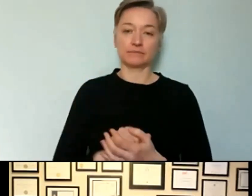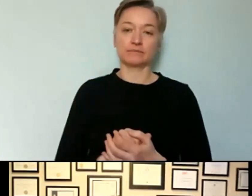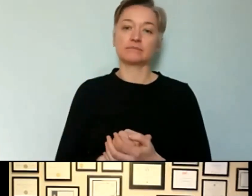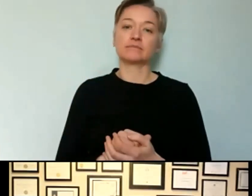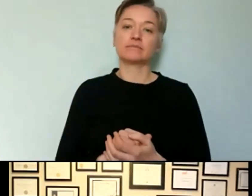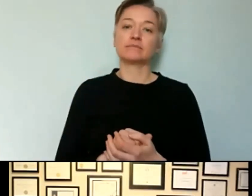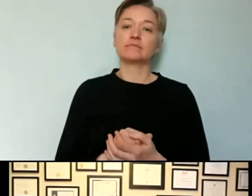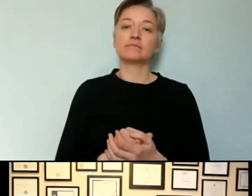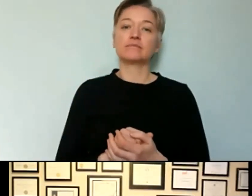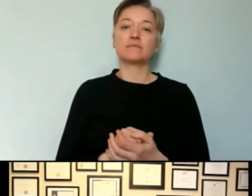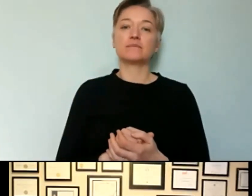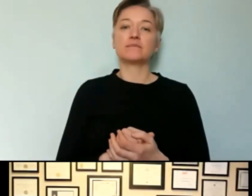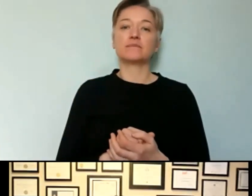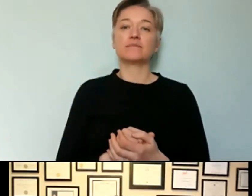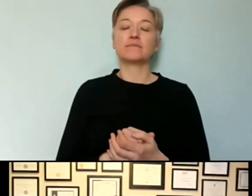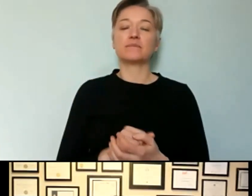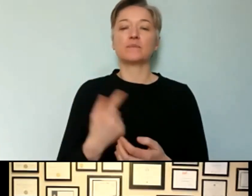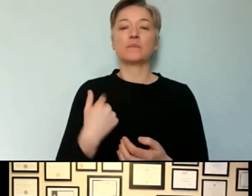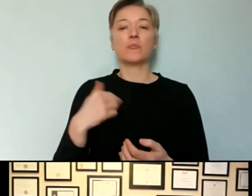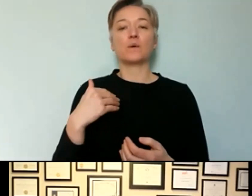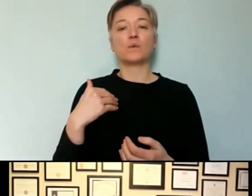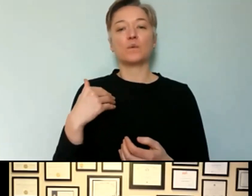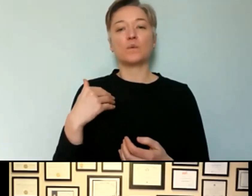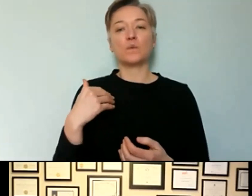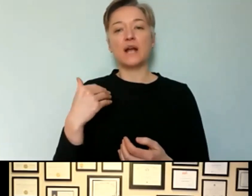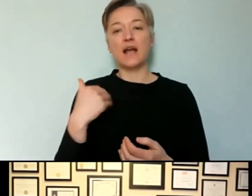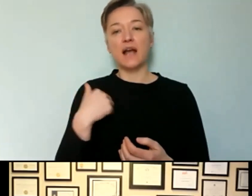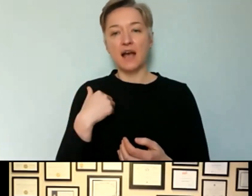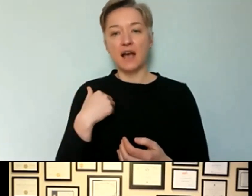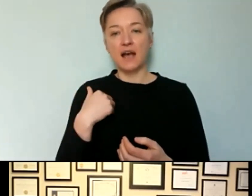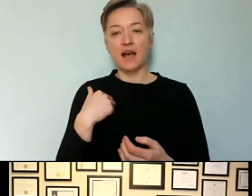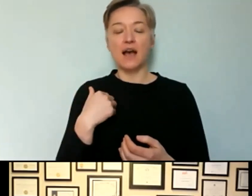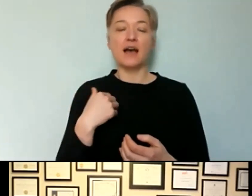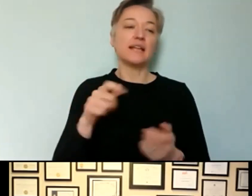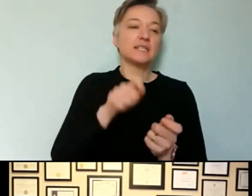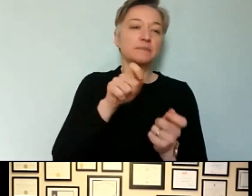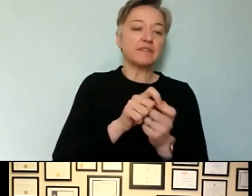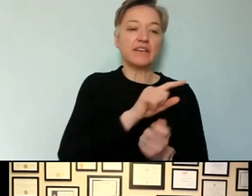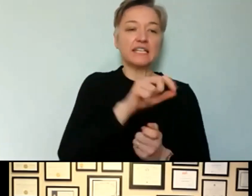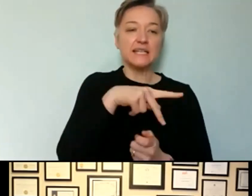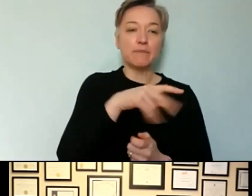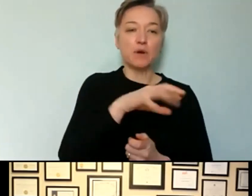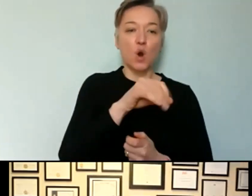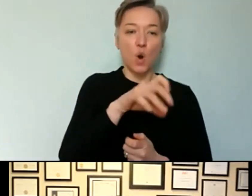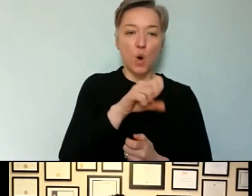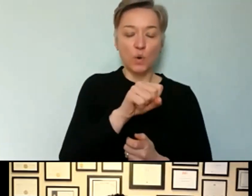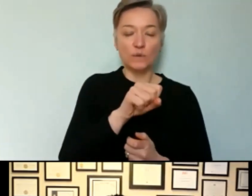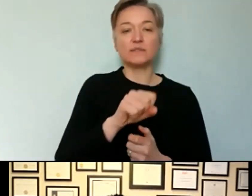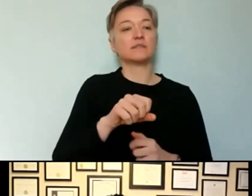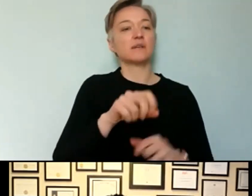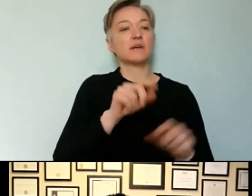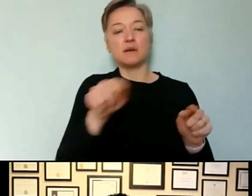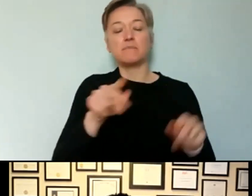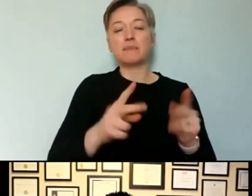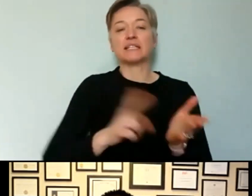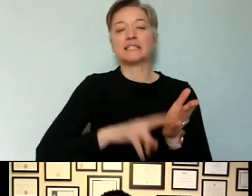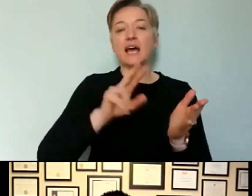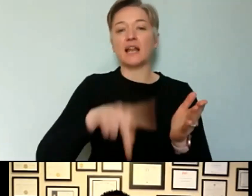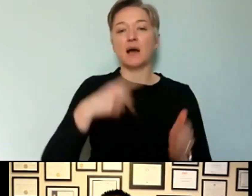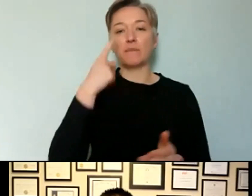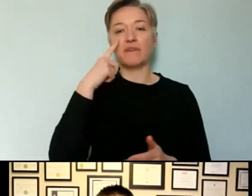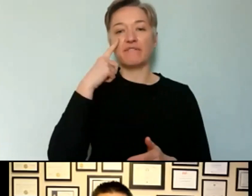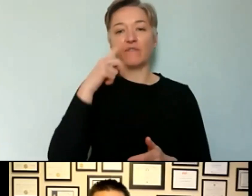getting ready people. We had a week for people in certain zip codes in the city to sign up for the new Hawkeye site, which is the FEMA state